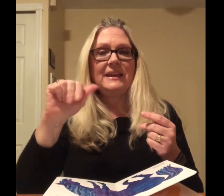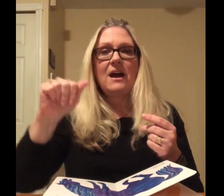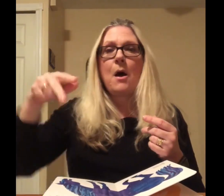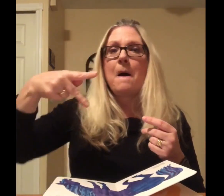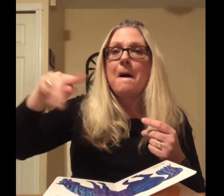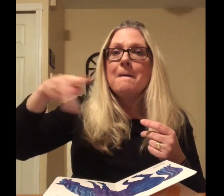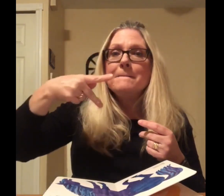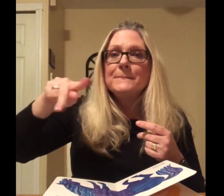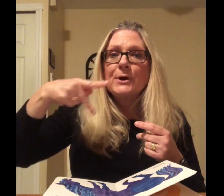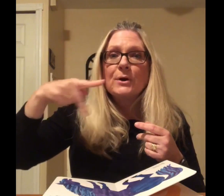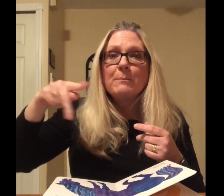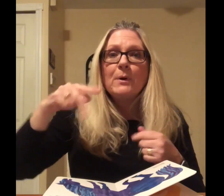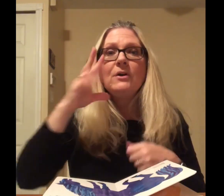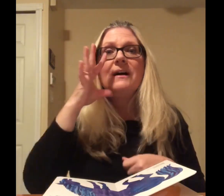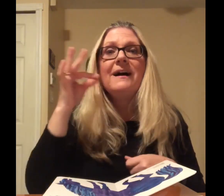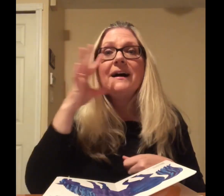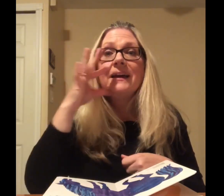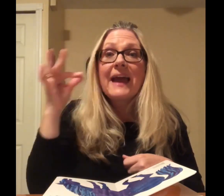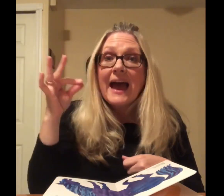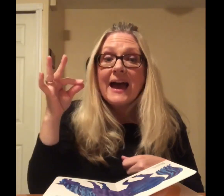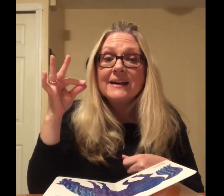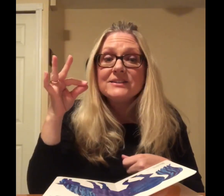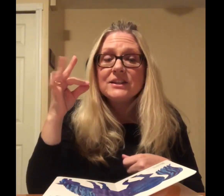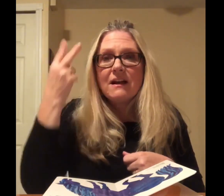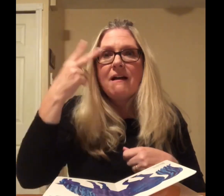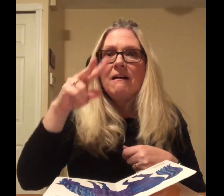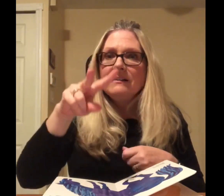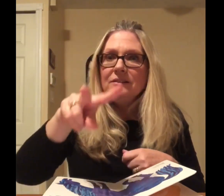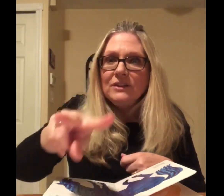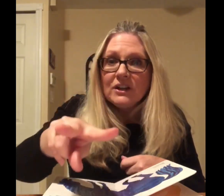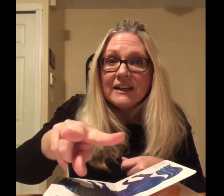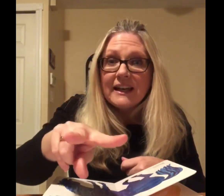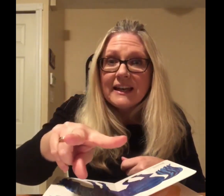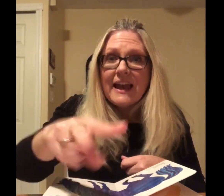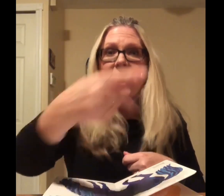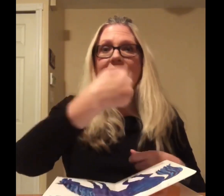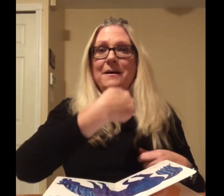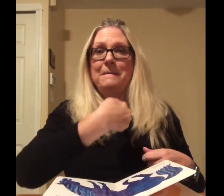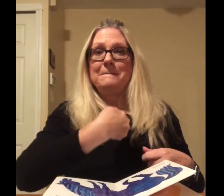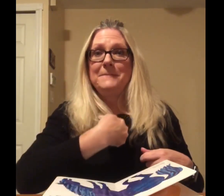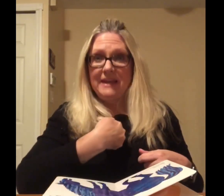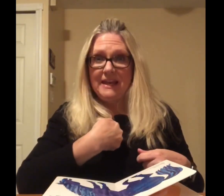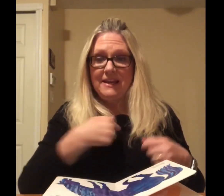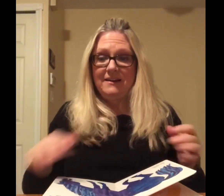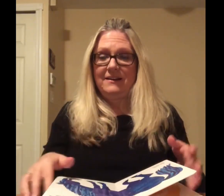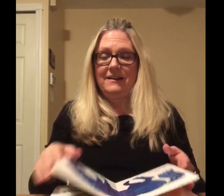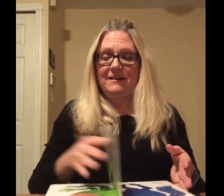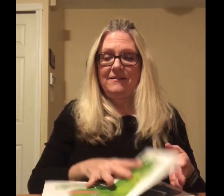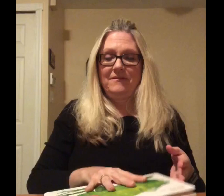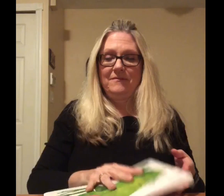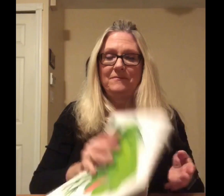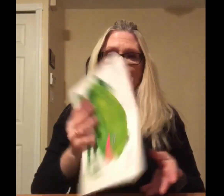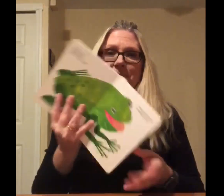a purple cat looking at me.